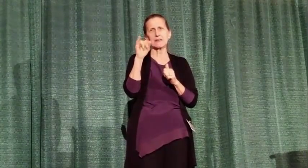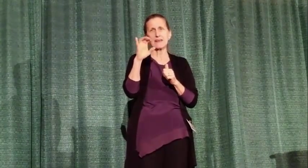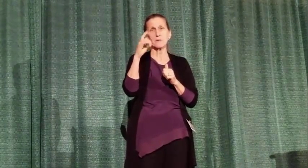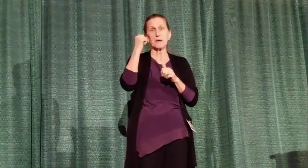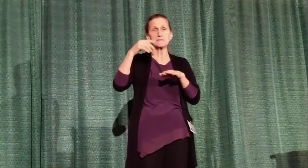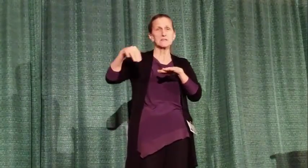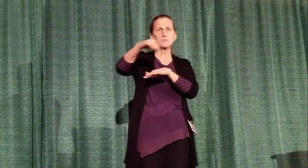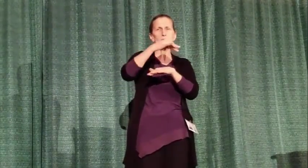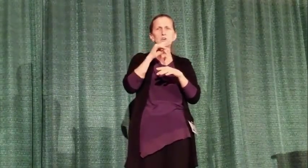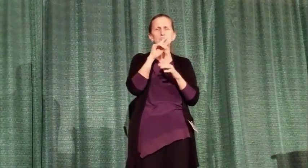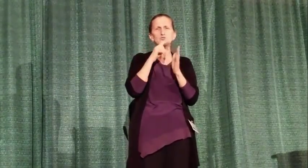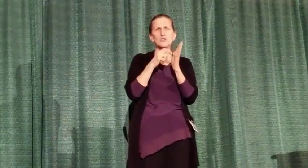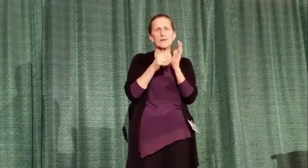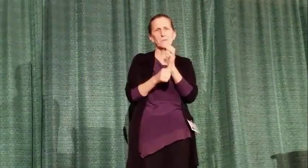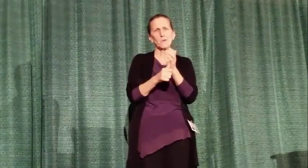on top of